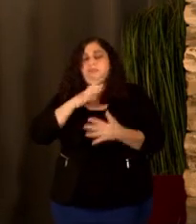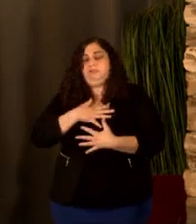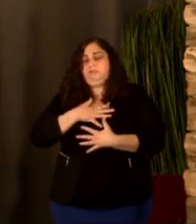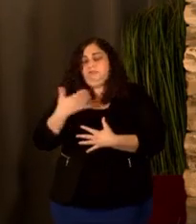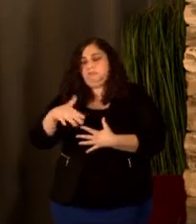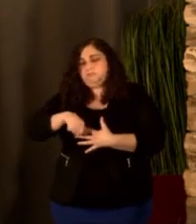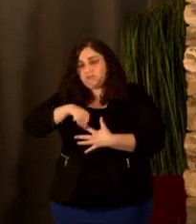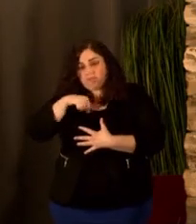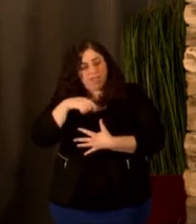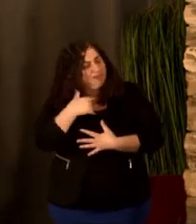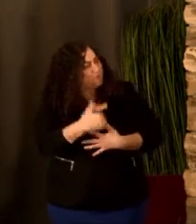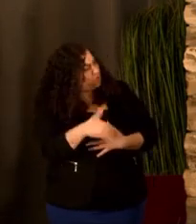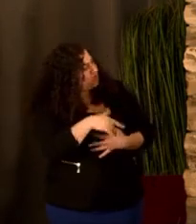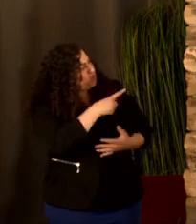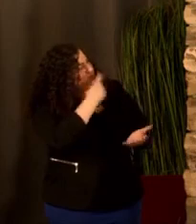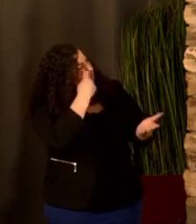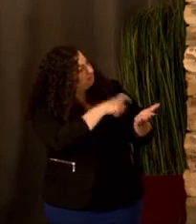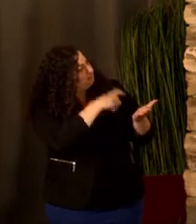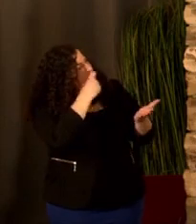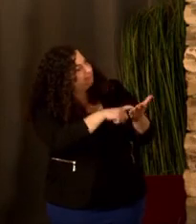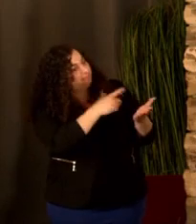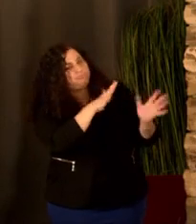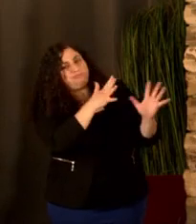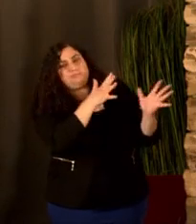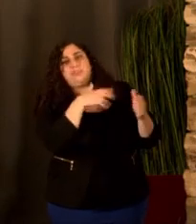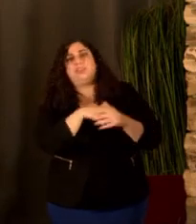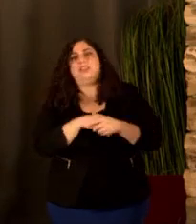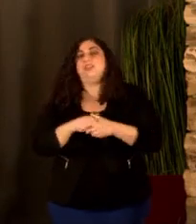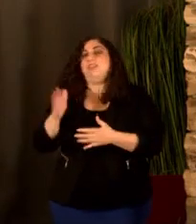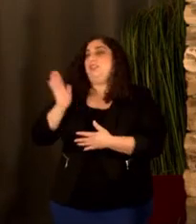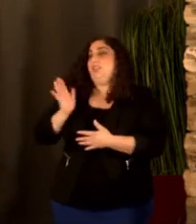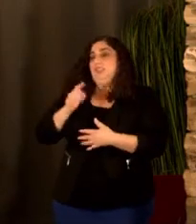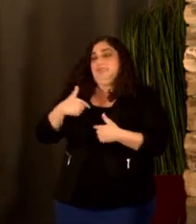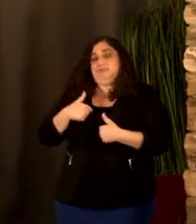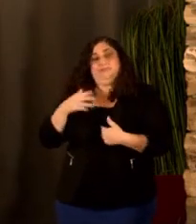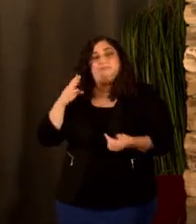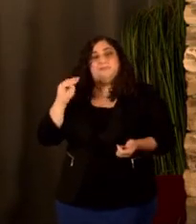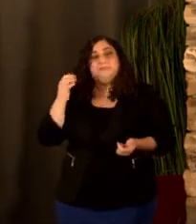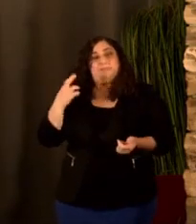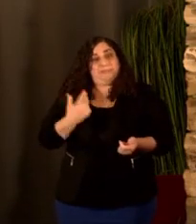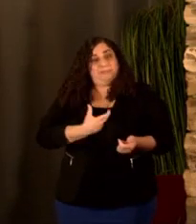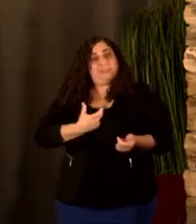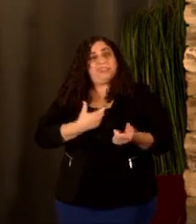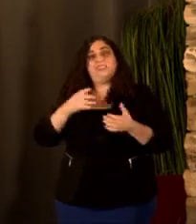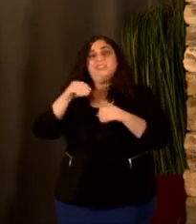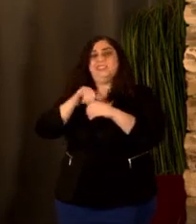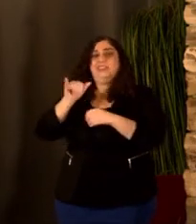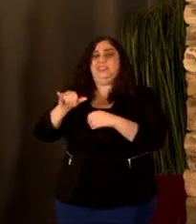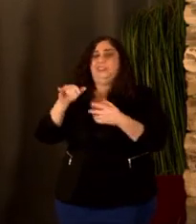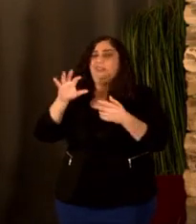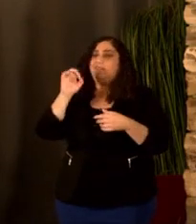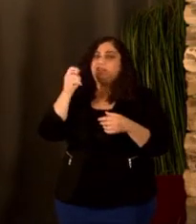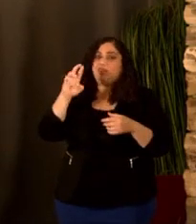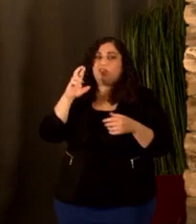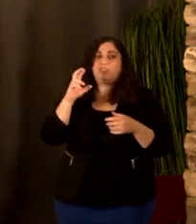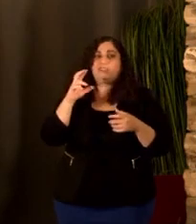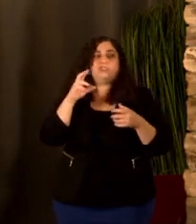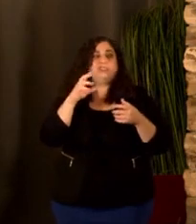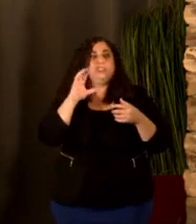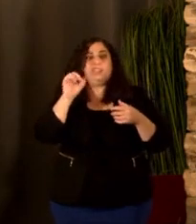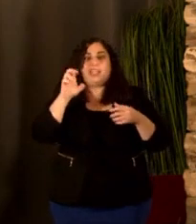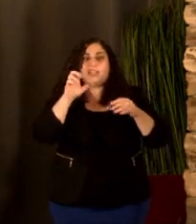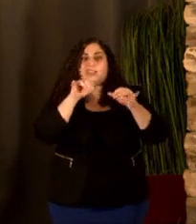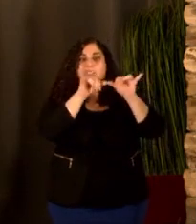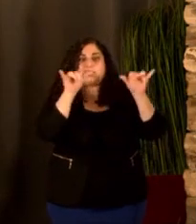mayor, as someone that actually has experience in the foster care system, and someone who cares